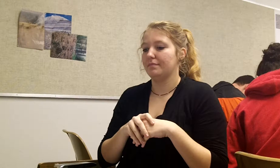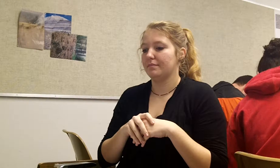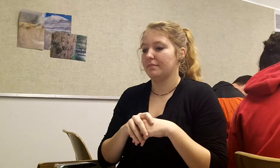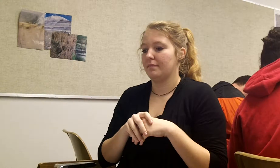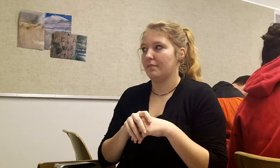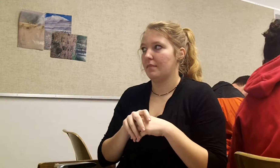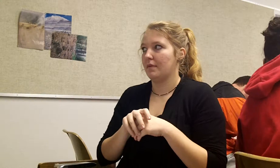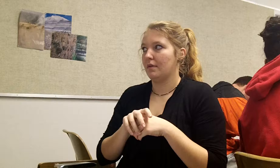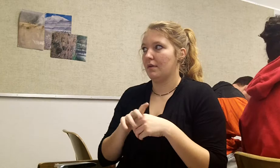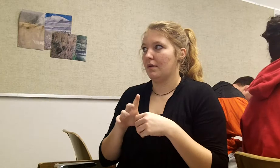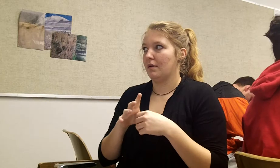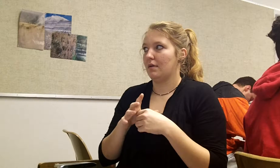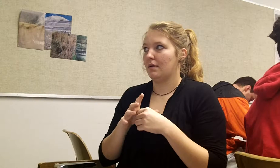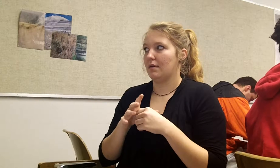on Moodle, so keep that off if you